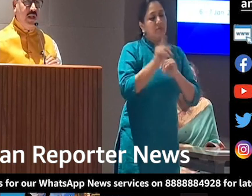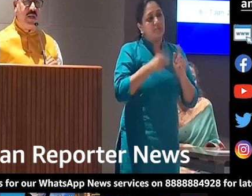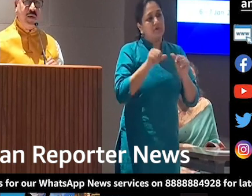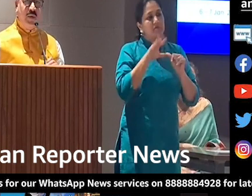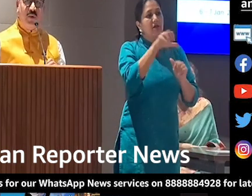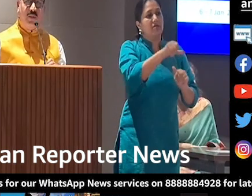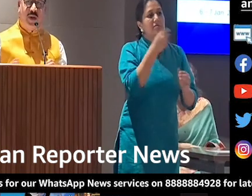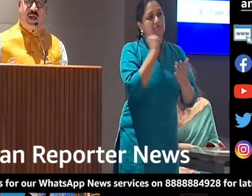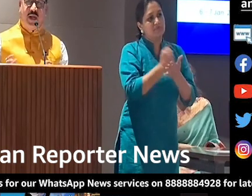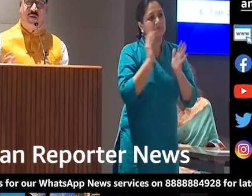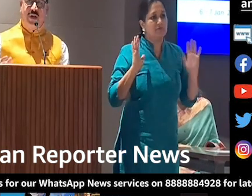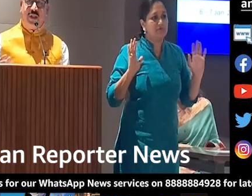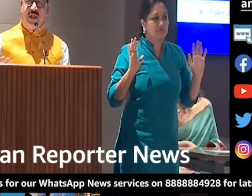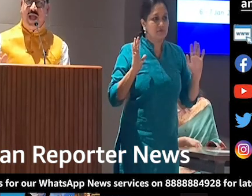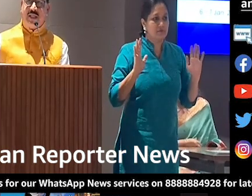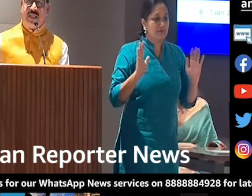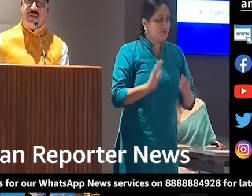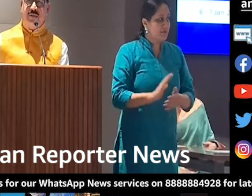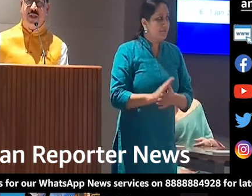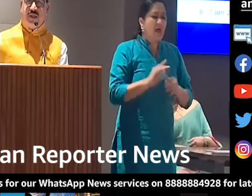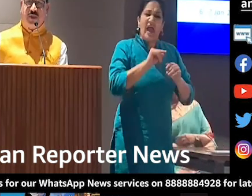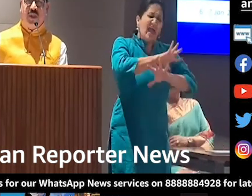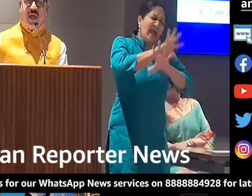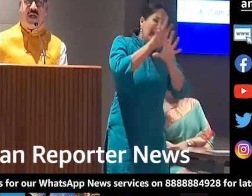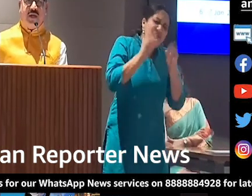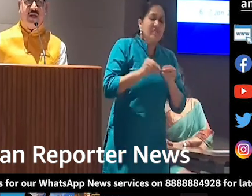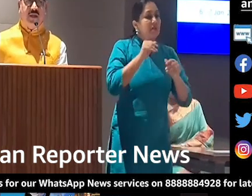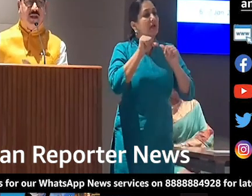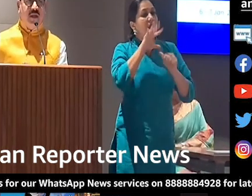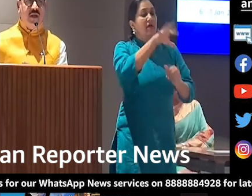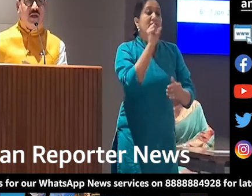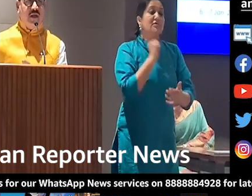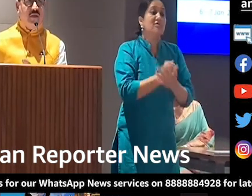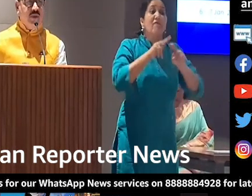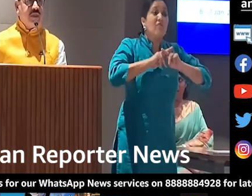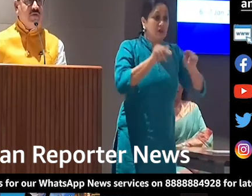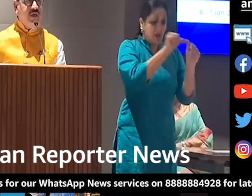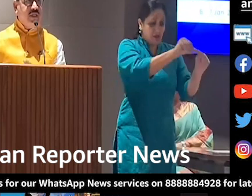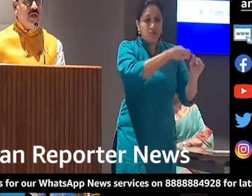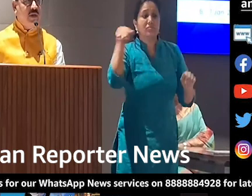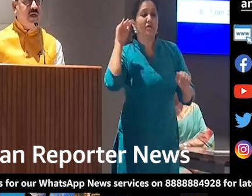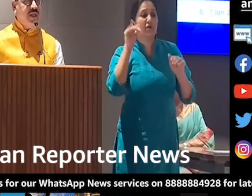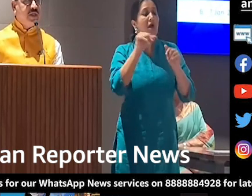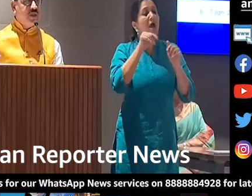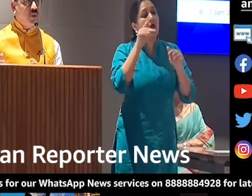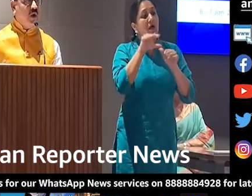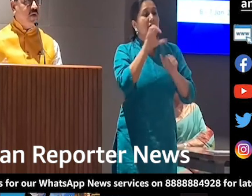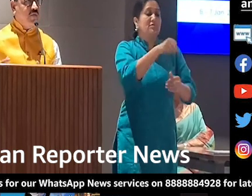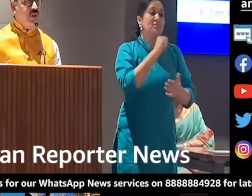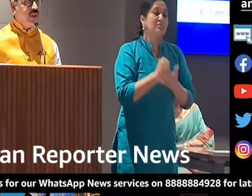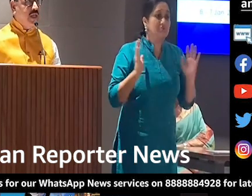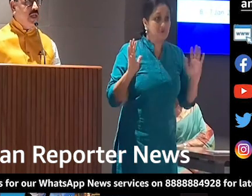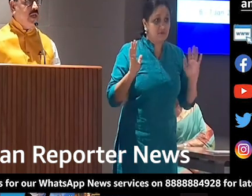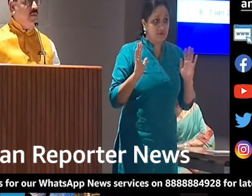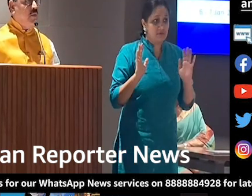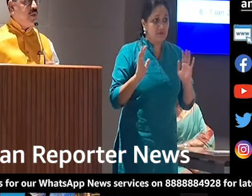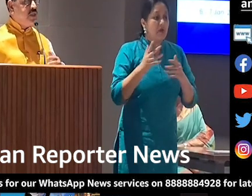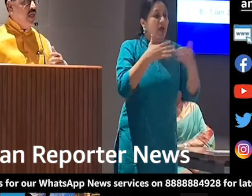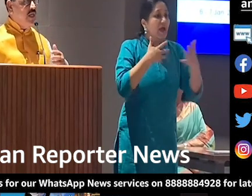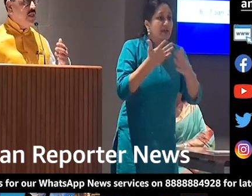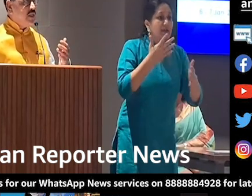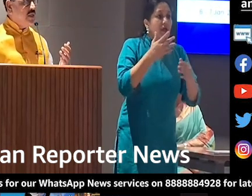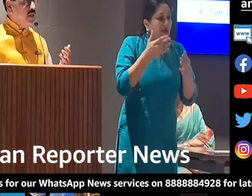we need to make everything accessible so that the person with disabilities do not face any